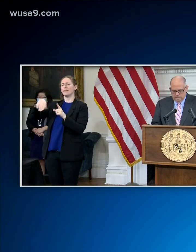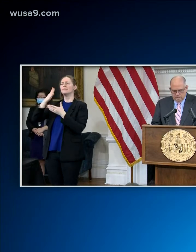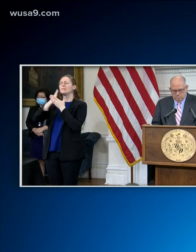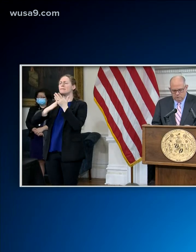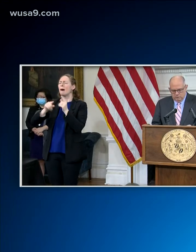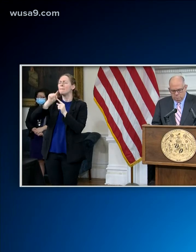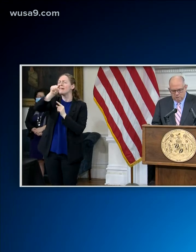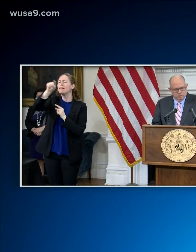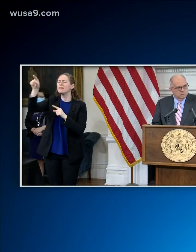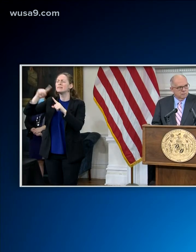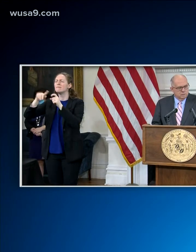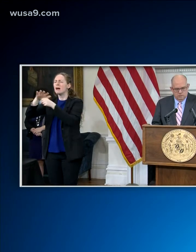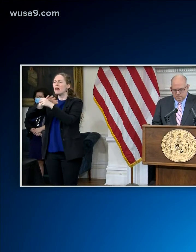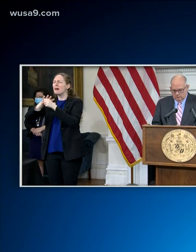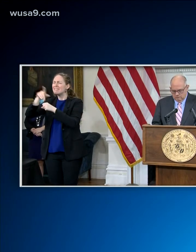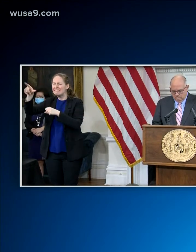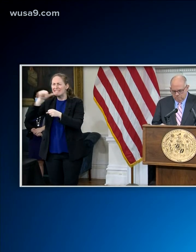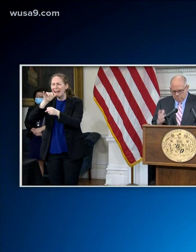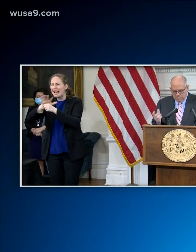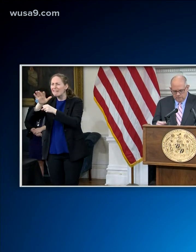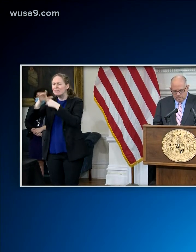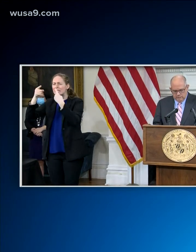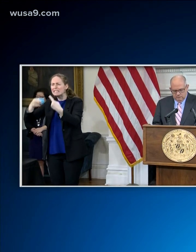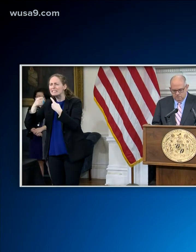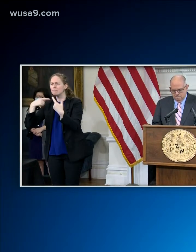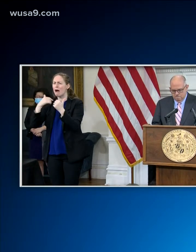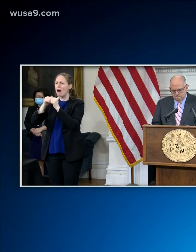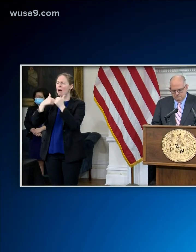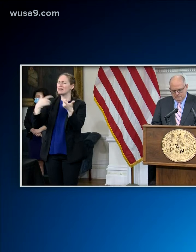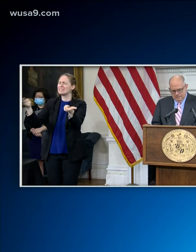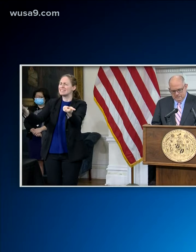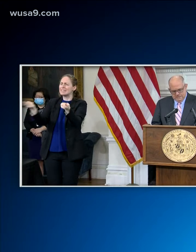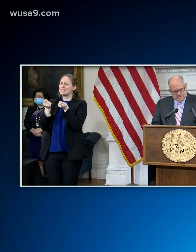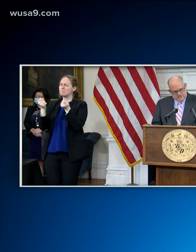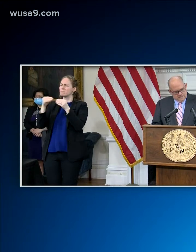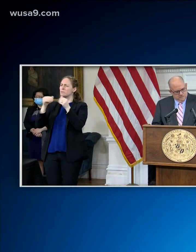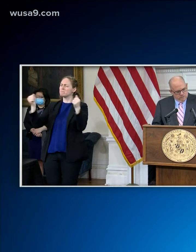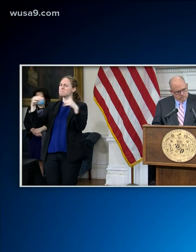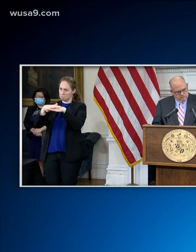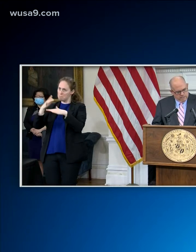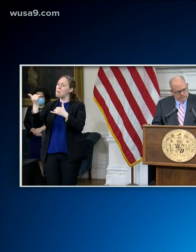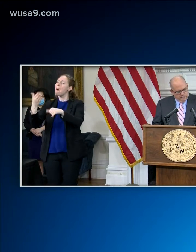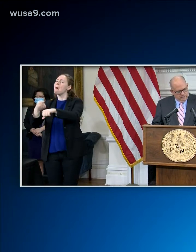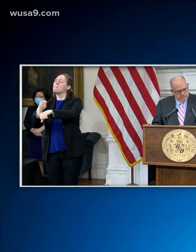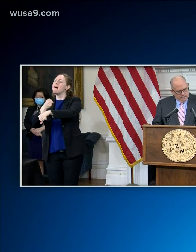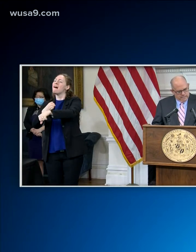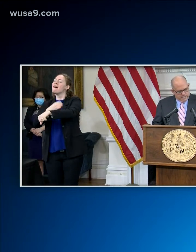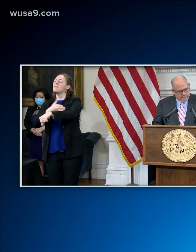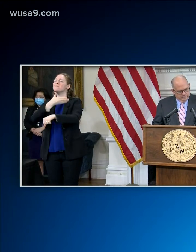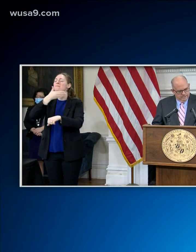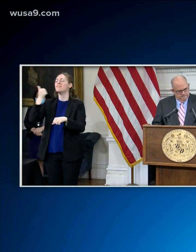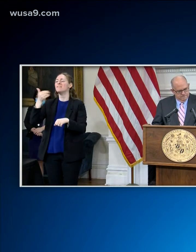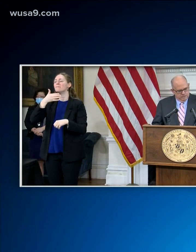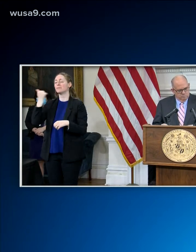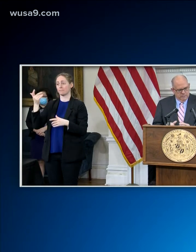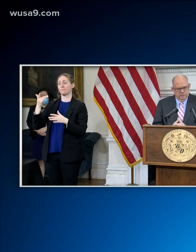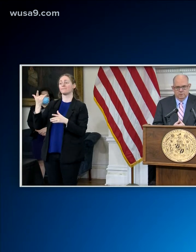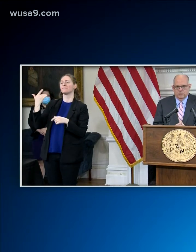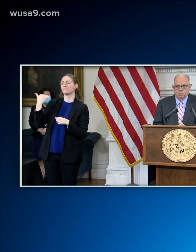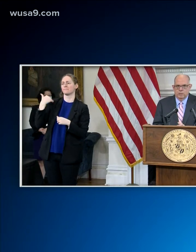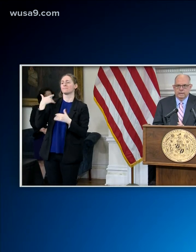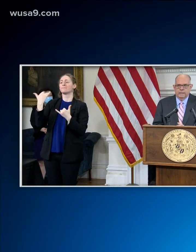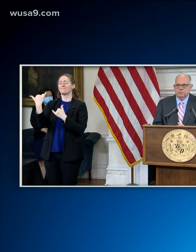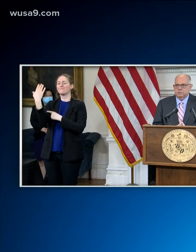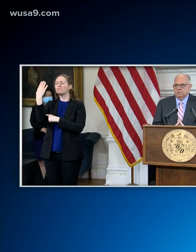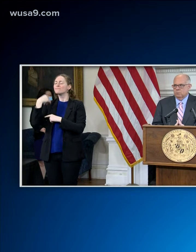with community partners and to do community clinics. Earlier today, I had another meeting